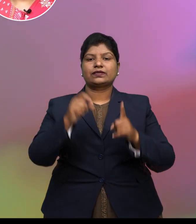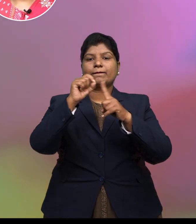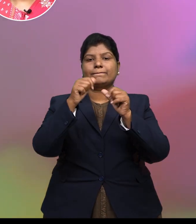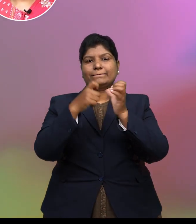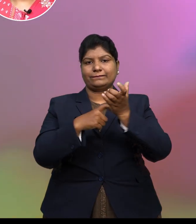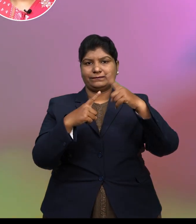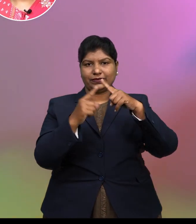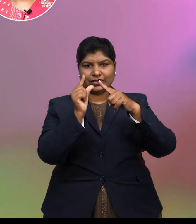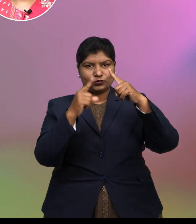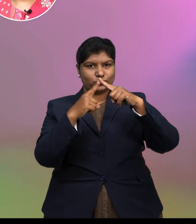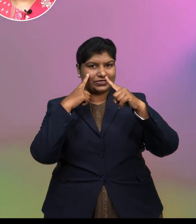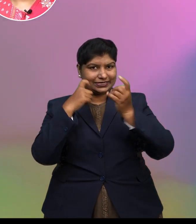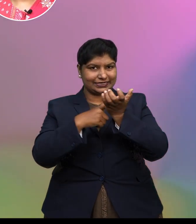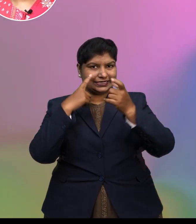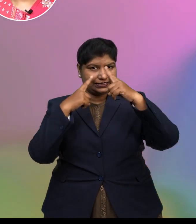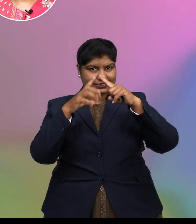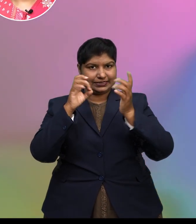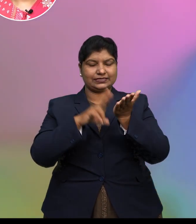parturition.